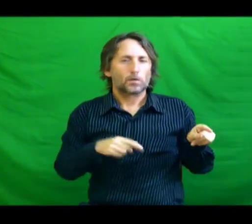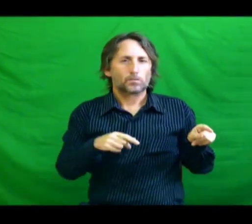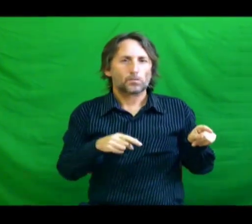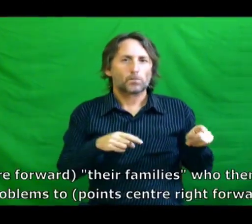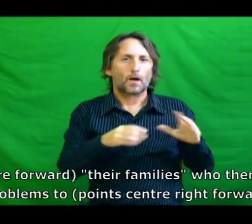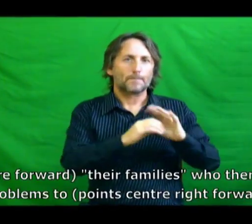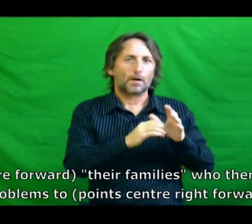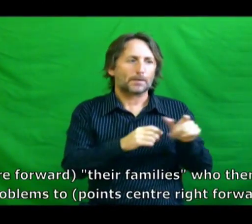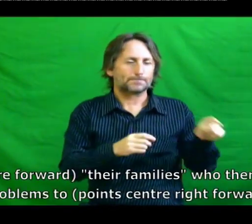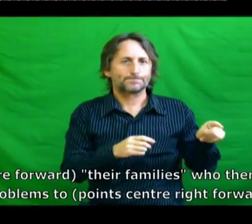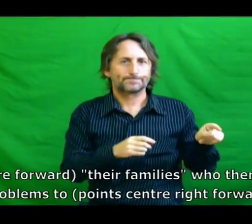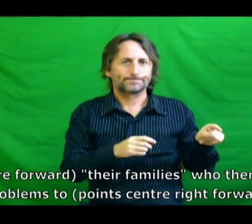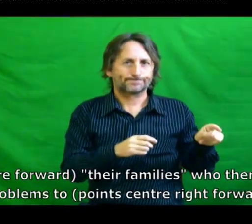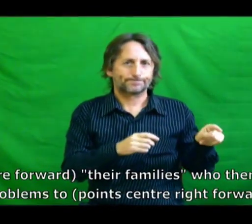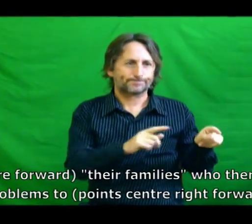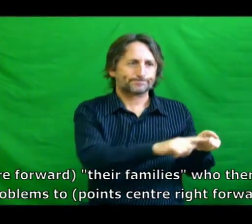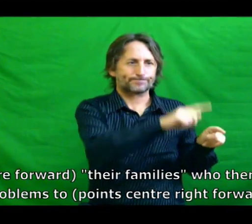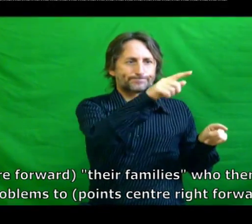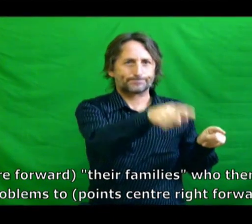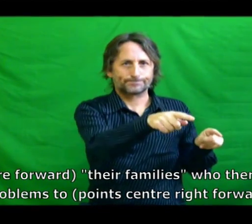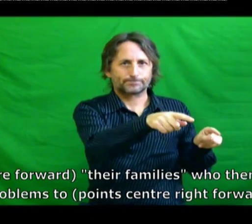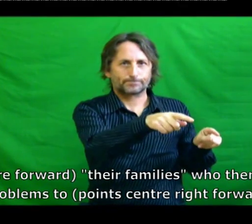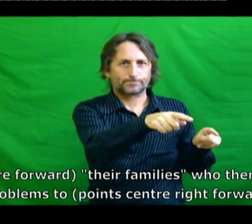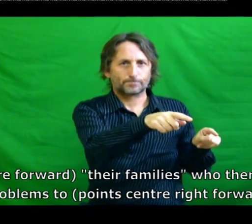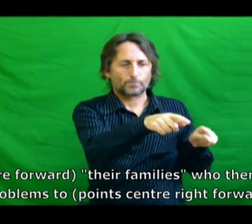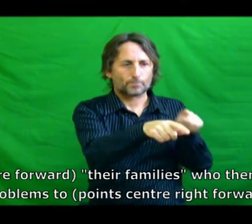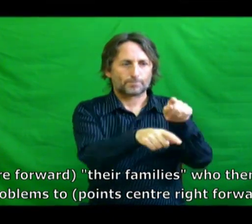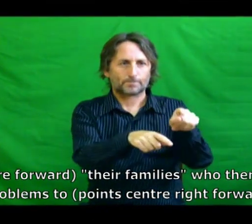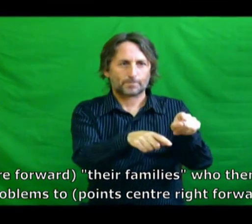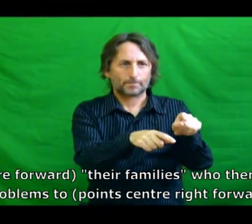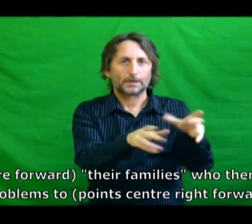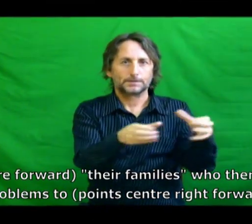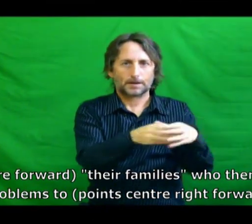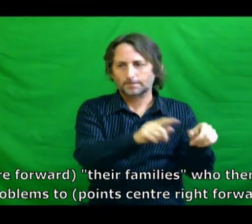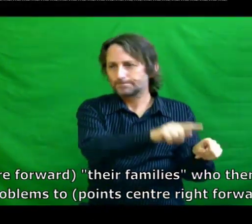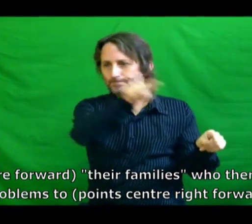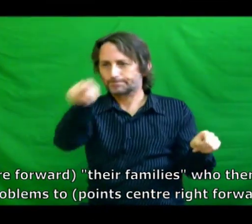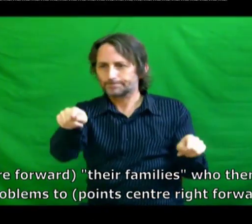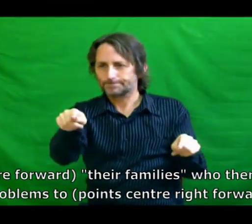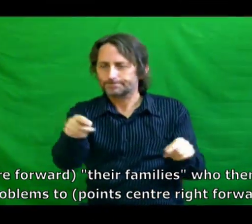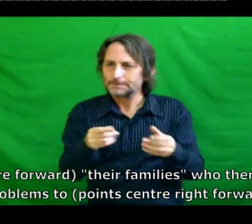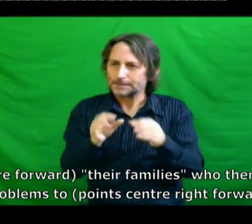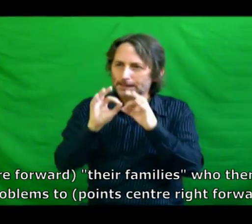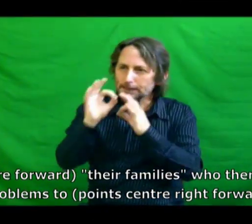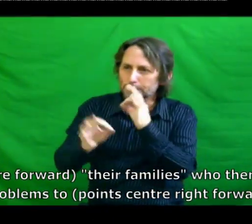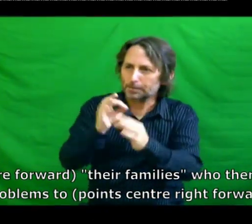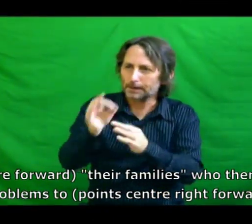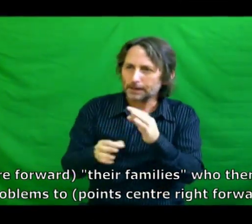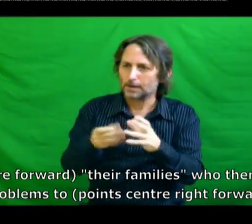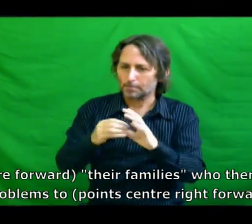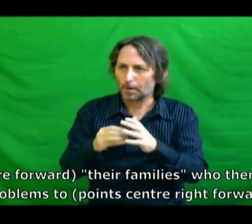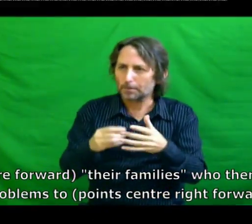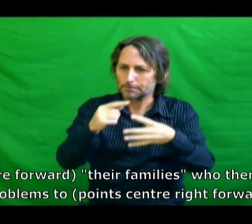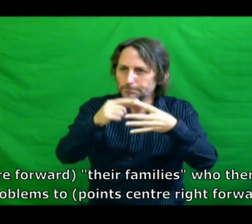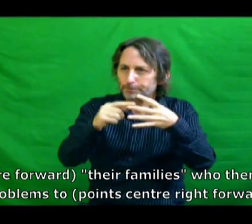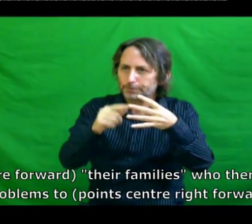families, who then explain the problems to point centre right forward to ZDYW, who then